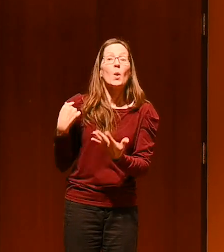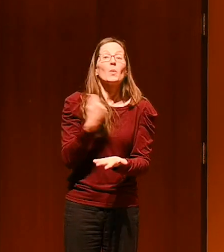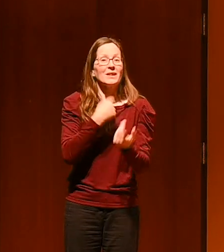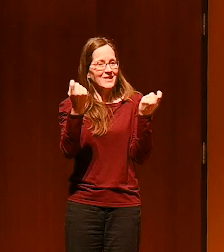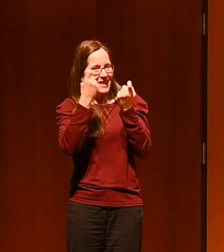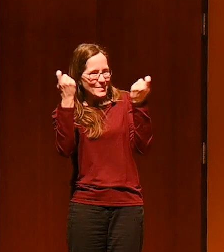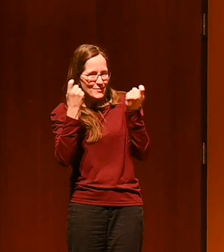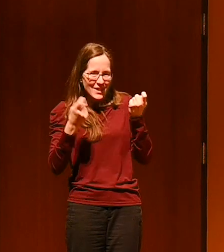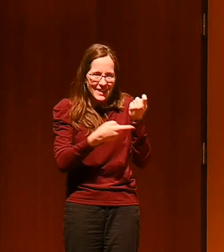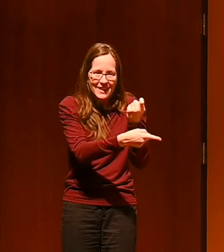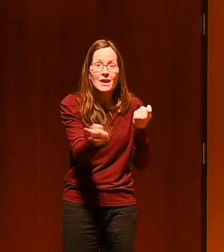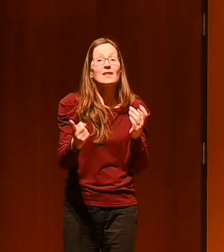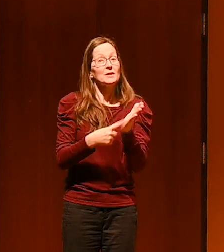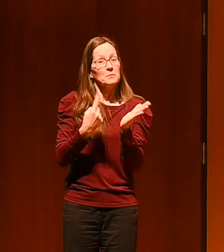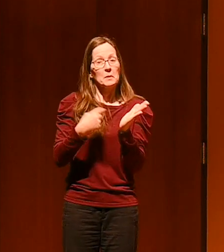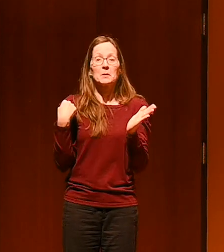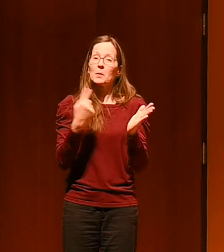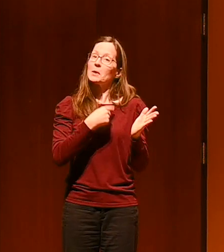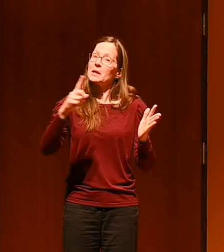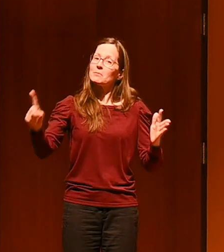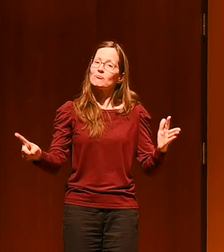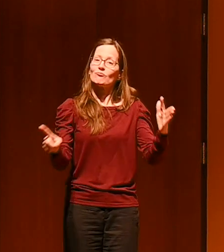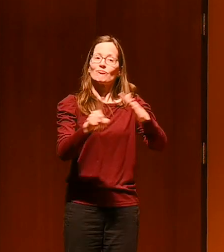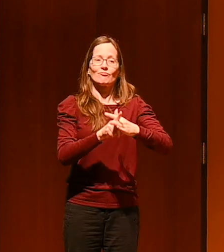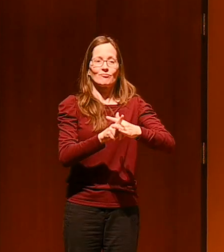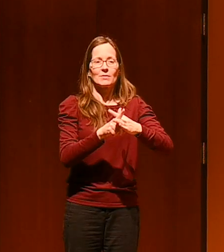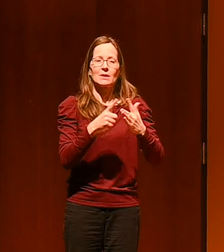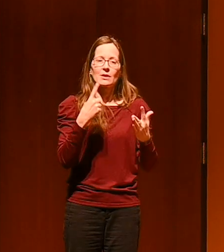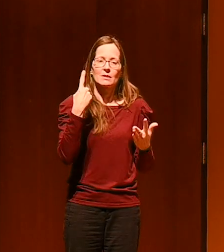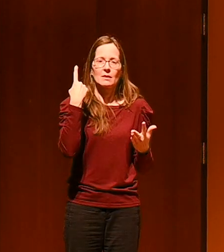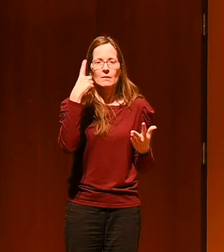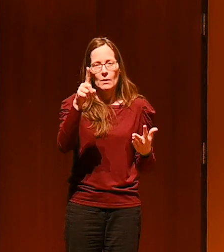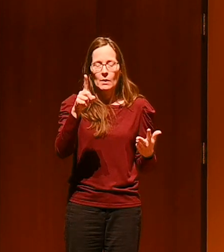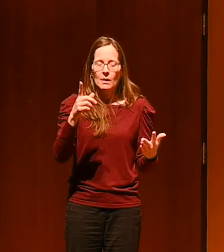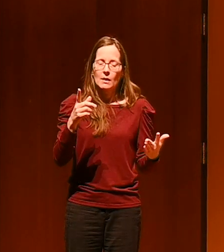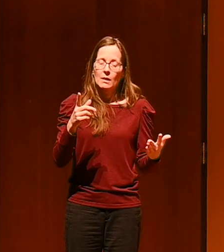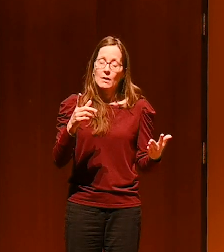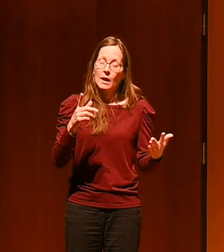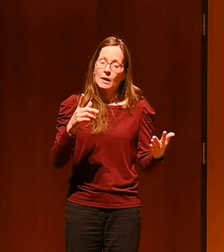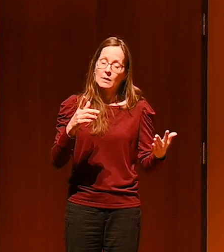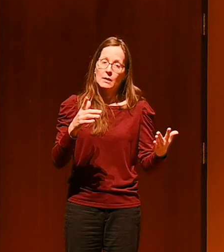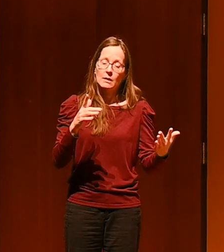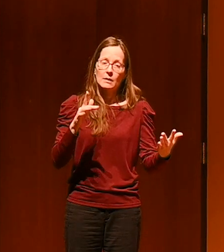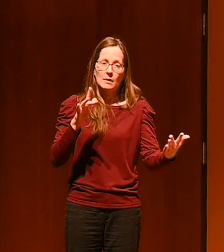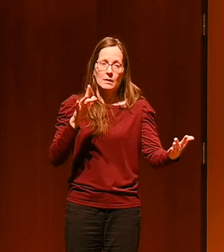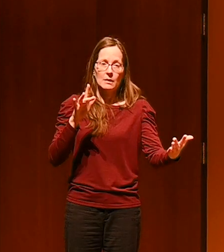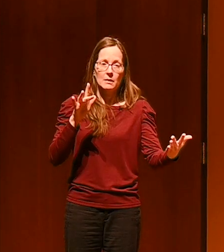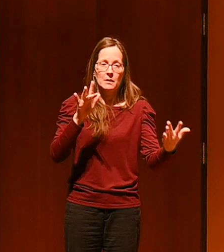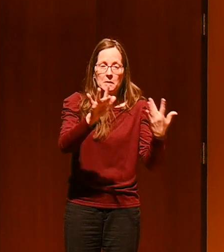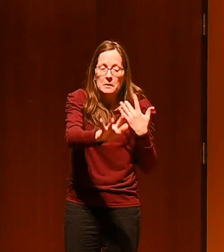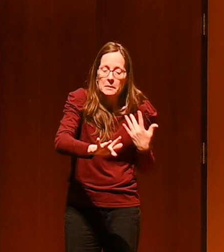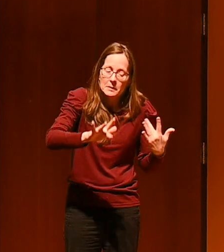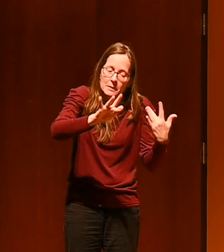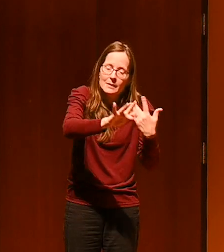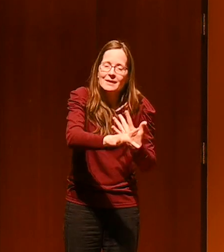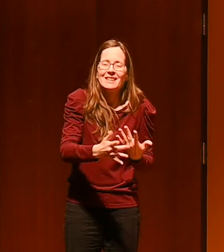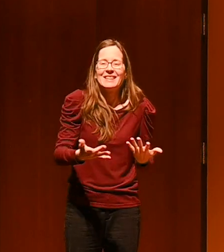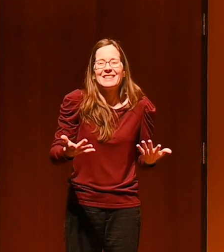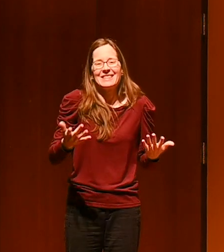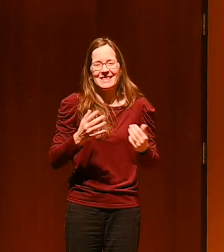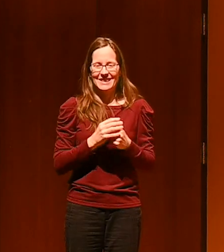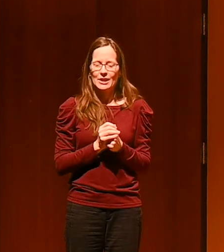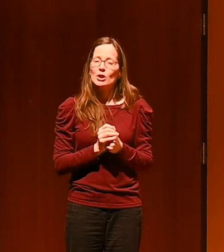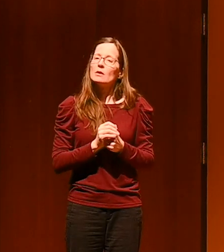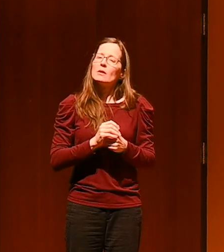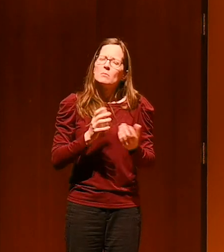are there. We are there just to commiserate. But in general, we encourage thoughtful planning, and we